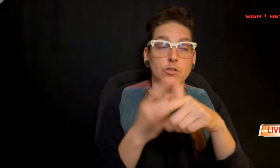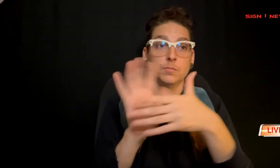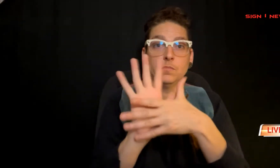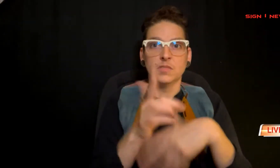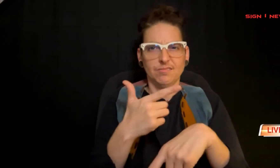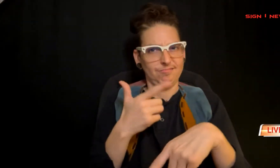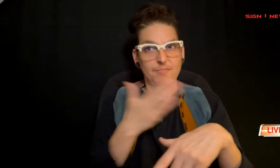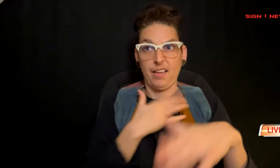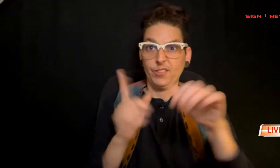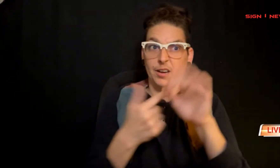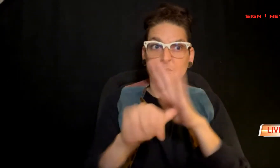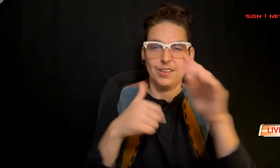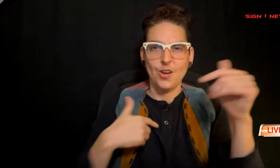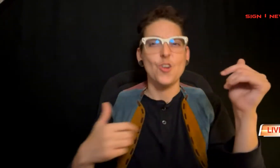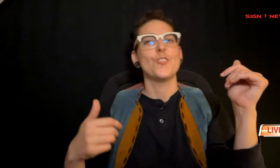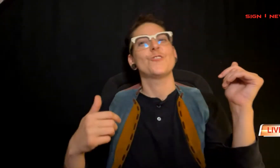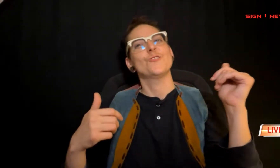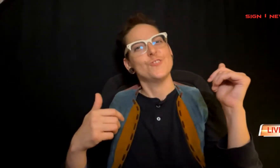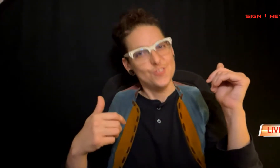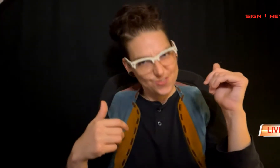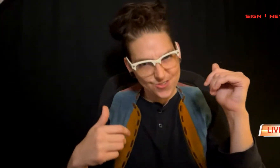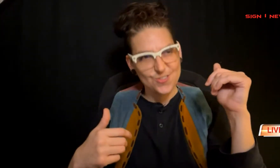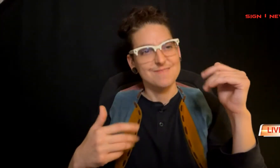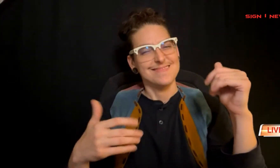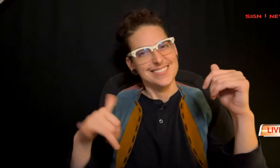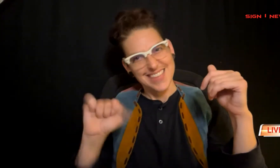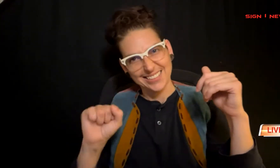So I watched A Quiet Place first.